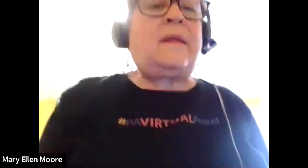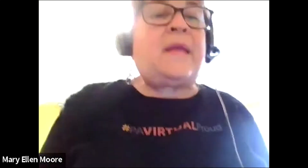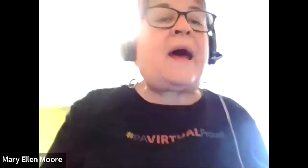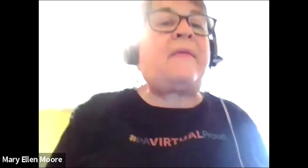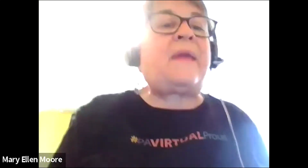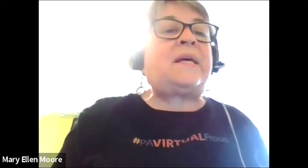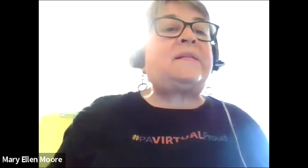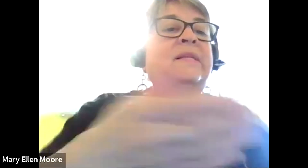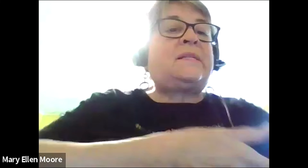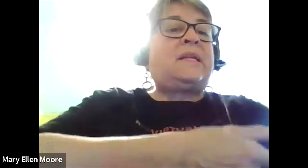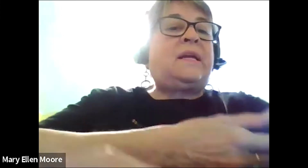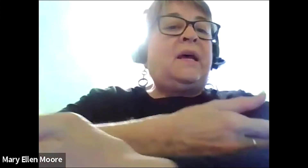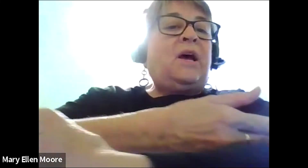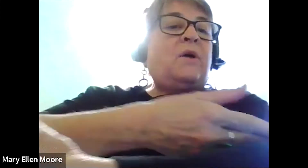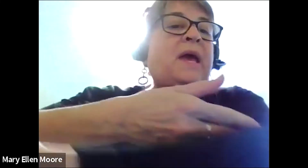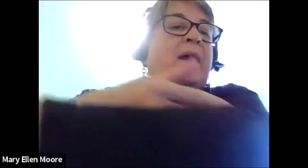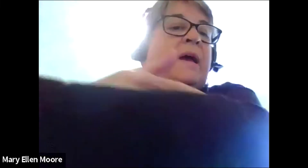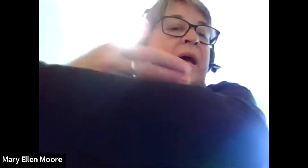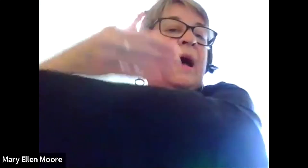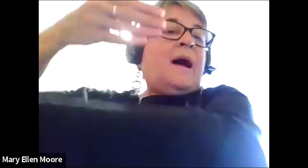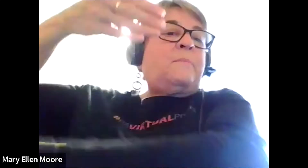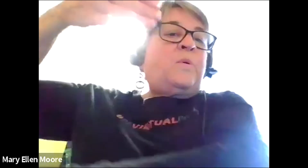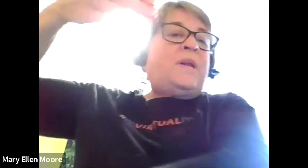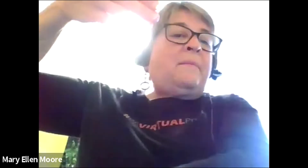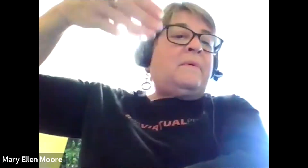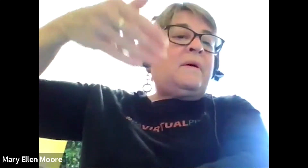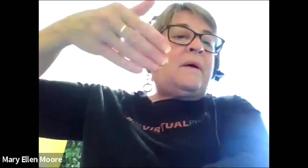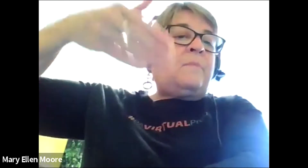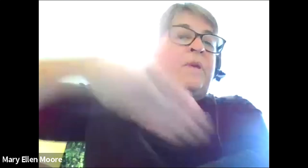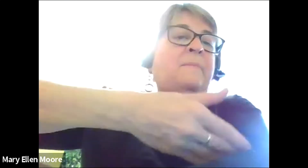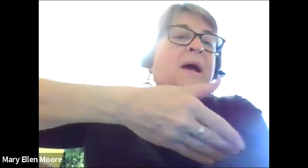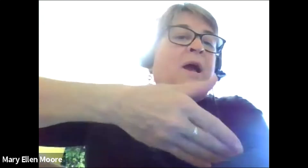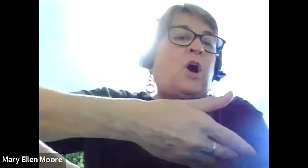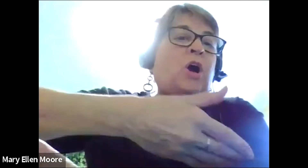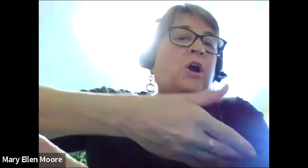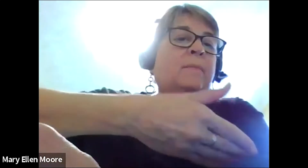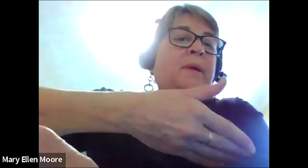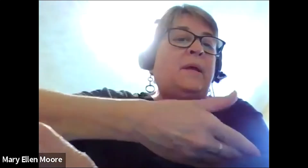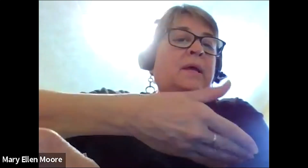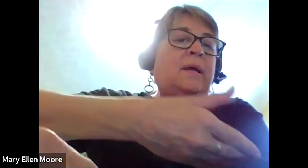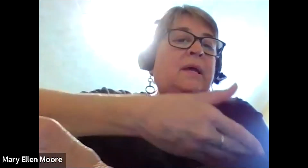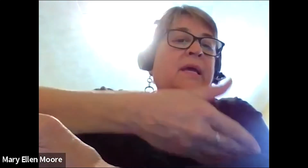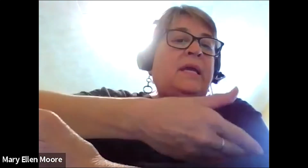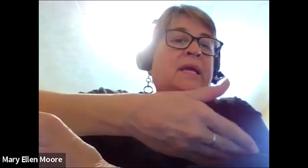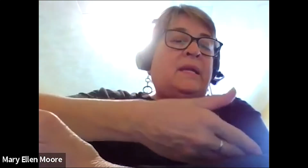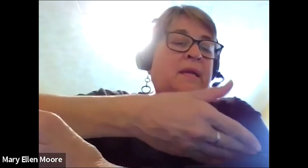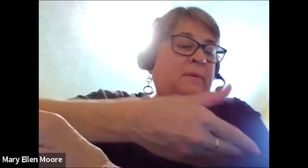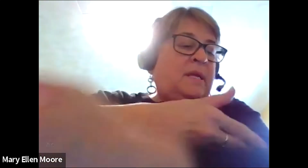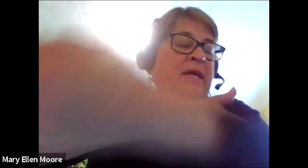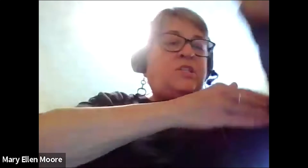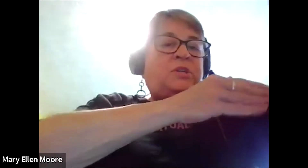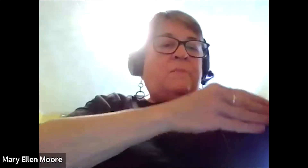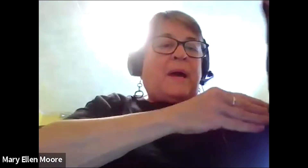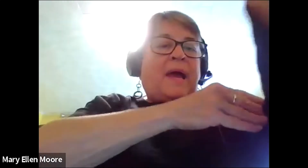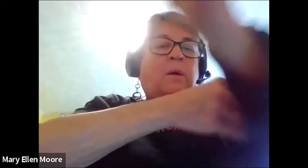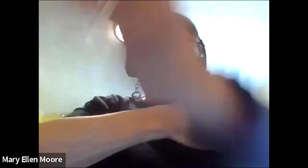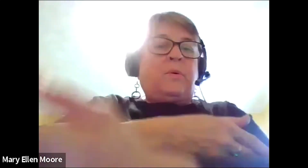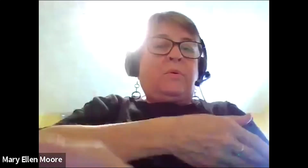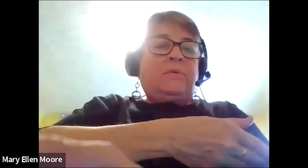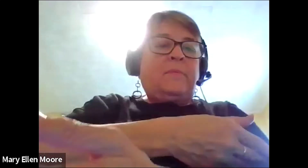Yeah, that does, doesn't it? Okay. I'm putting my arm into my elbow part.